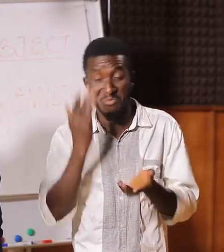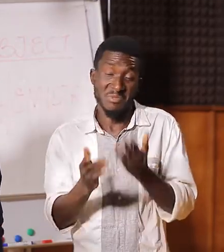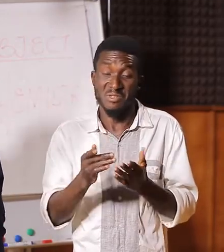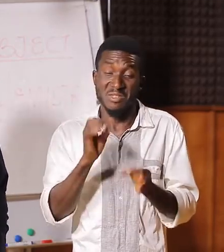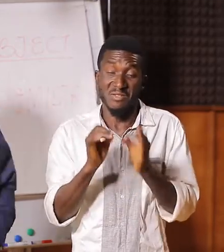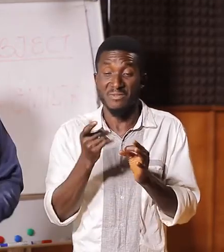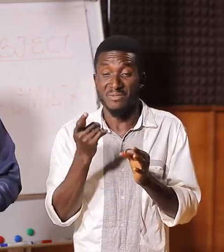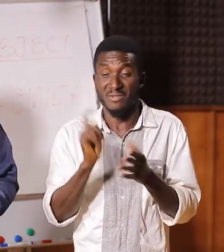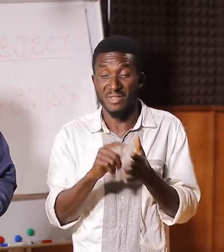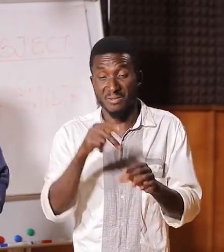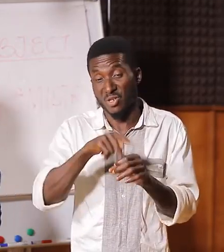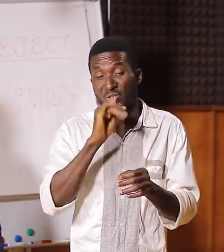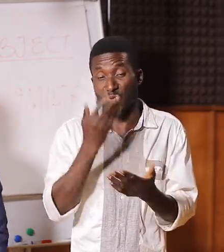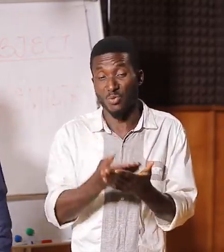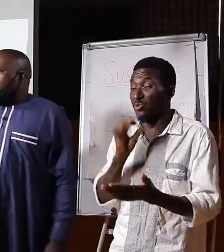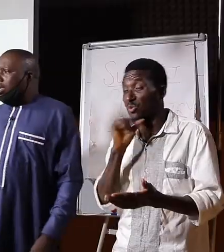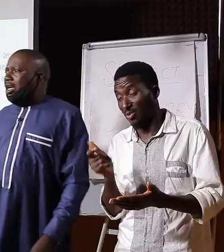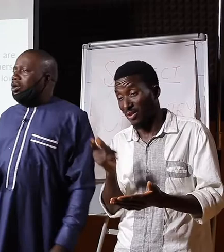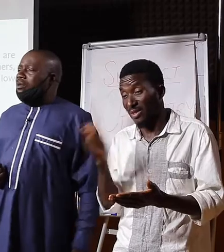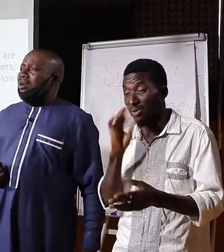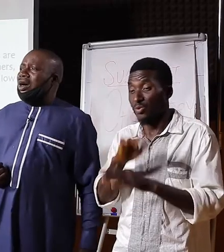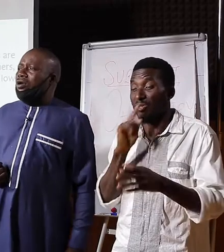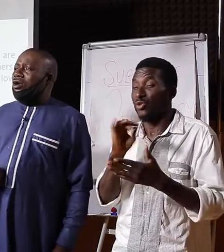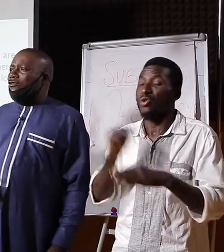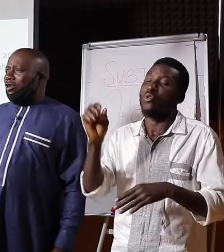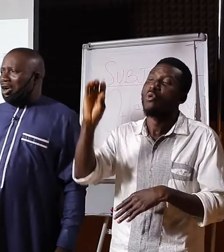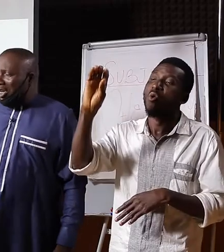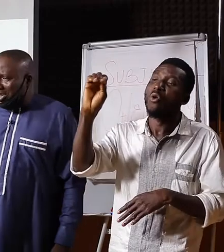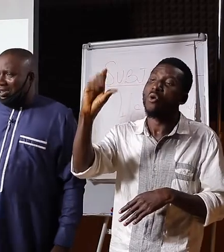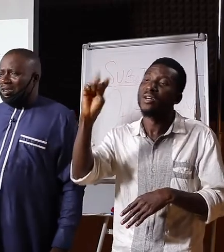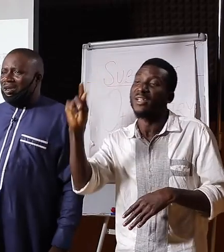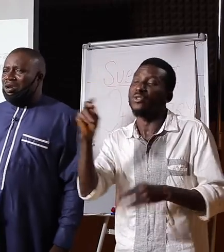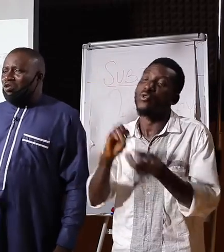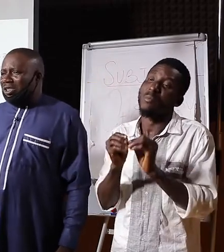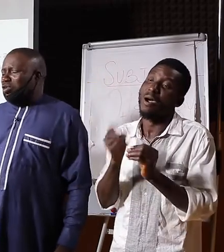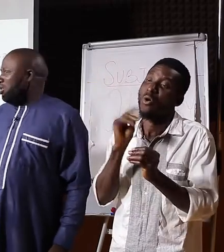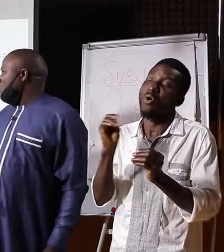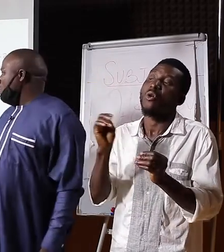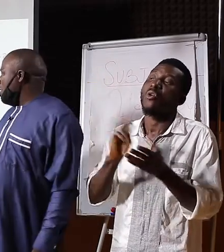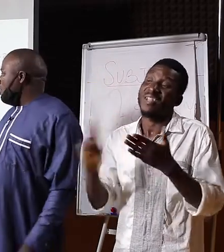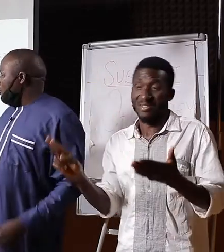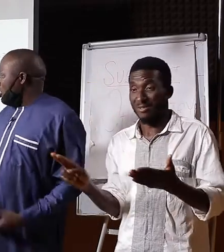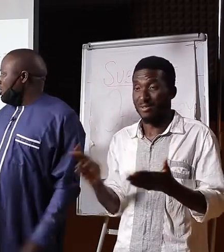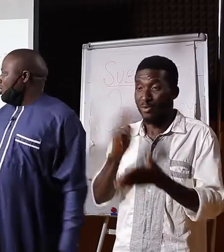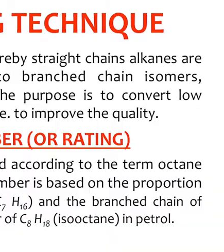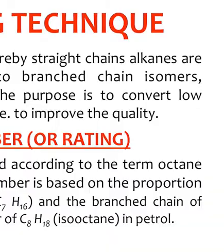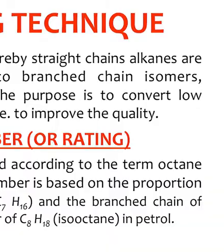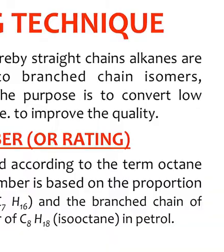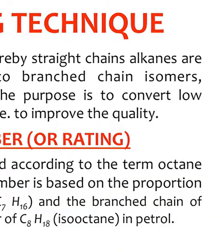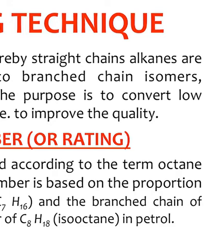good or not, there is what we call octane number of rating. What is octane number of